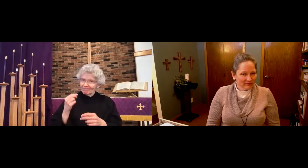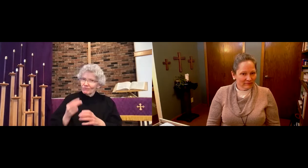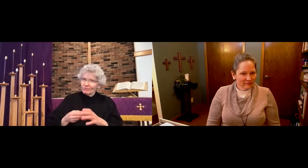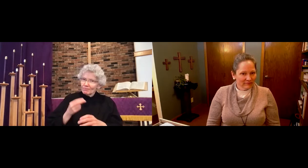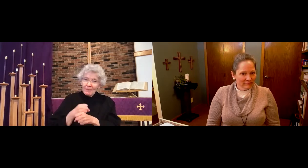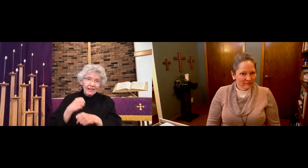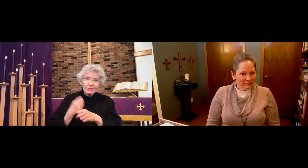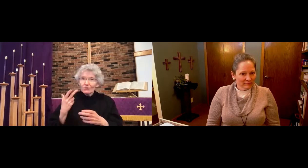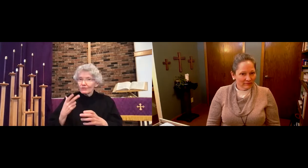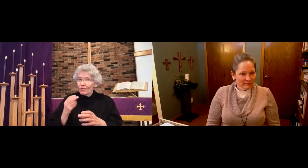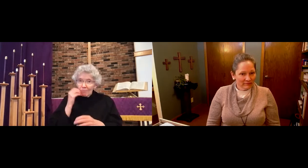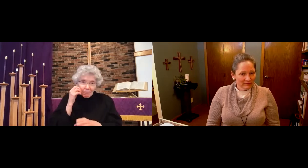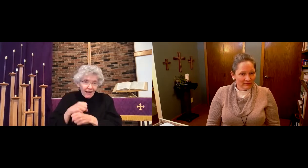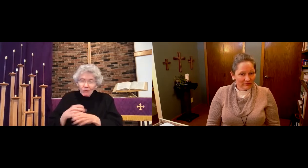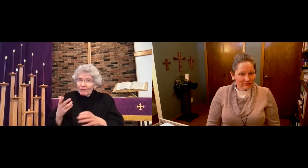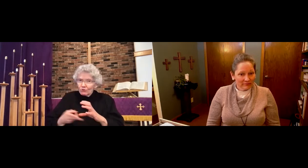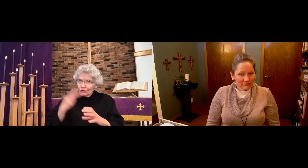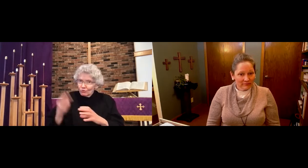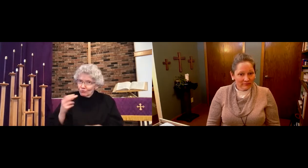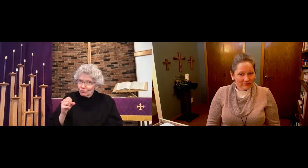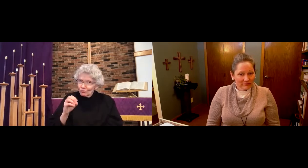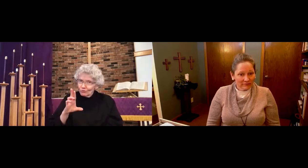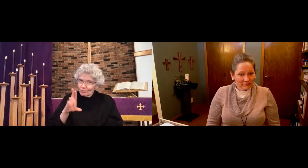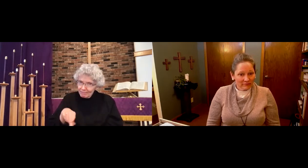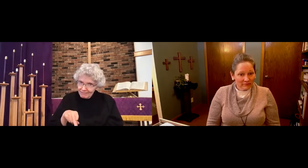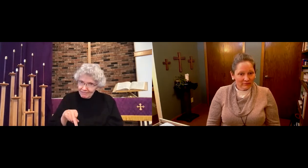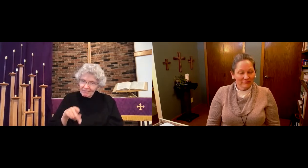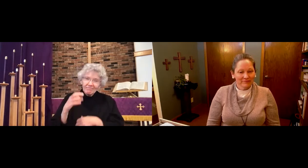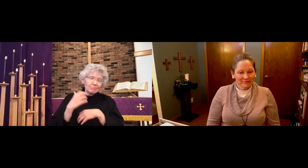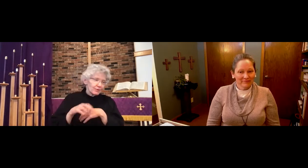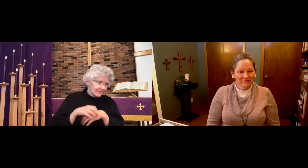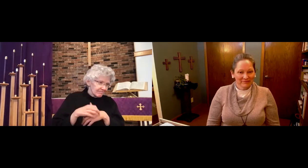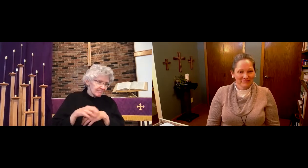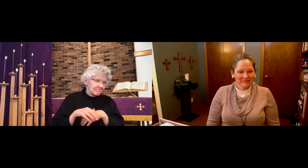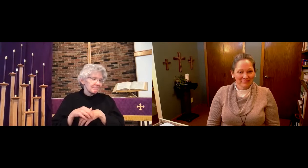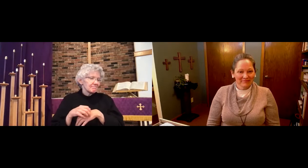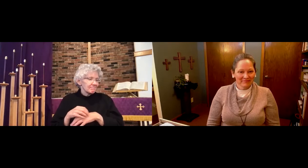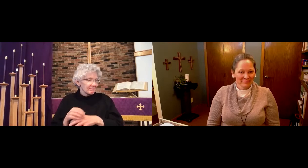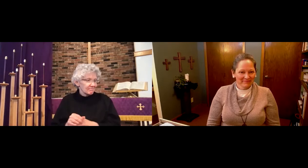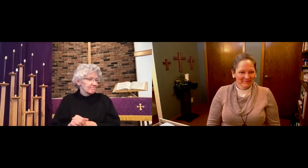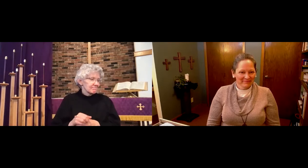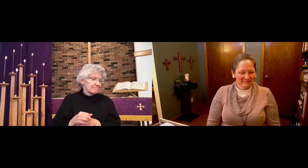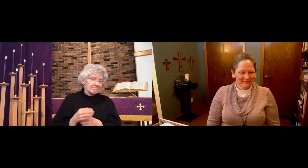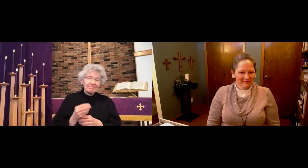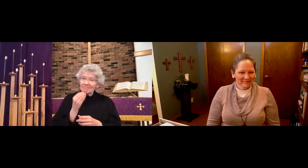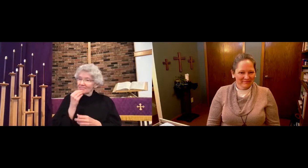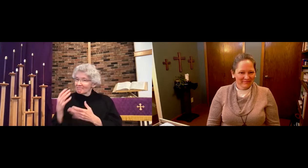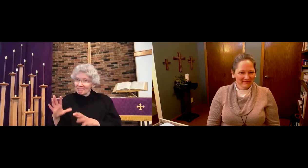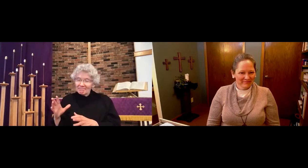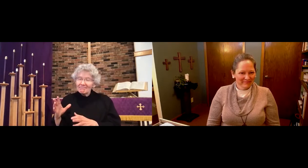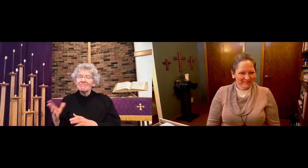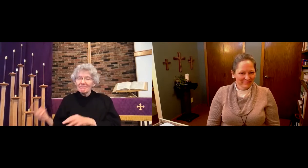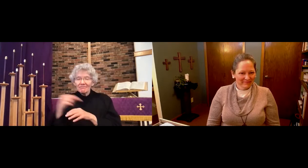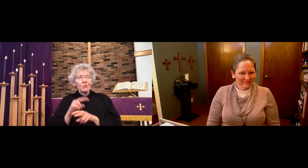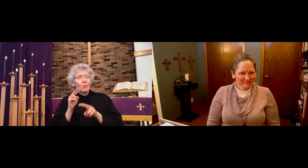So on Wednesday night, make some soup, make some bread, get some bread,